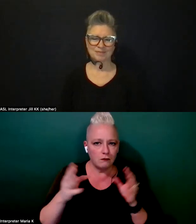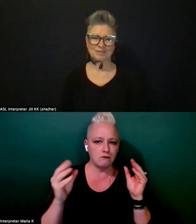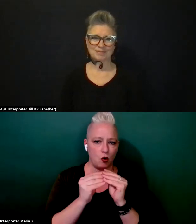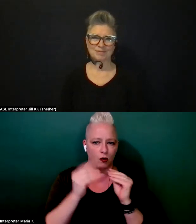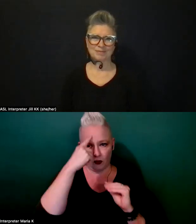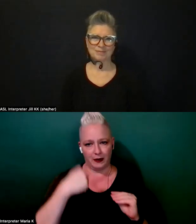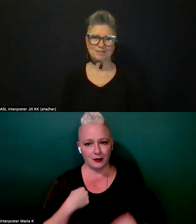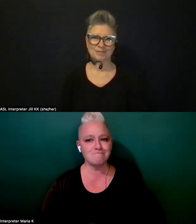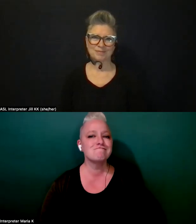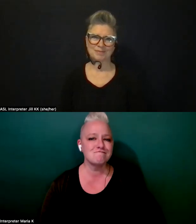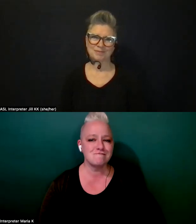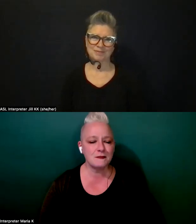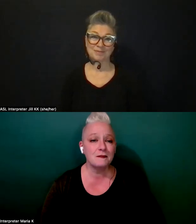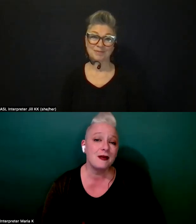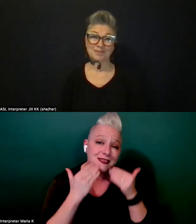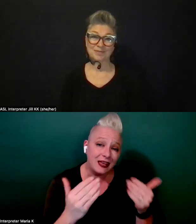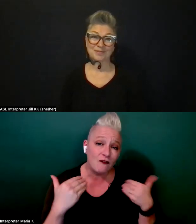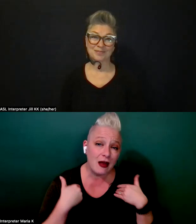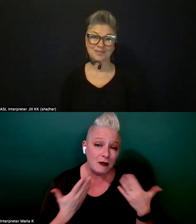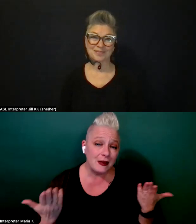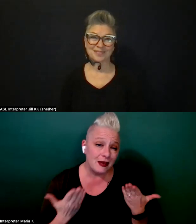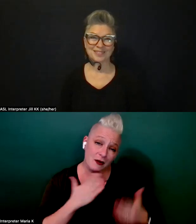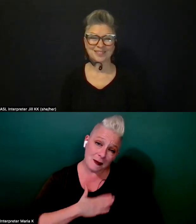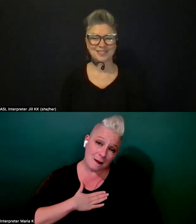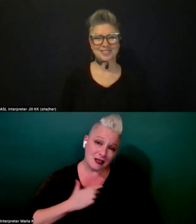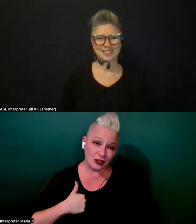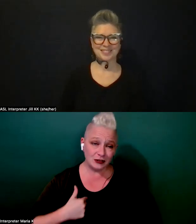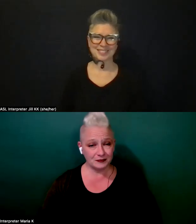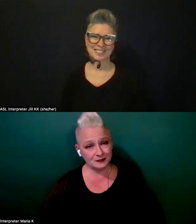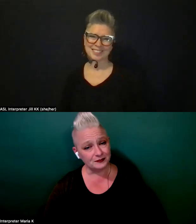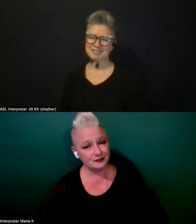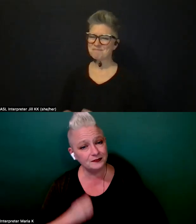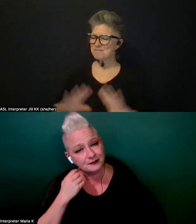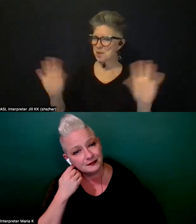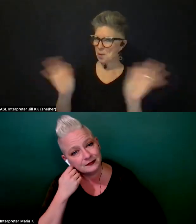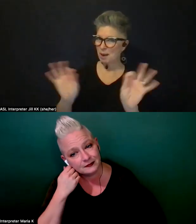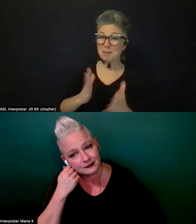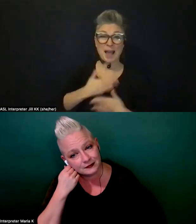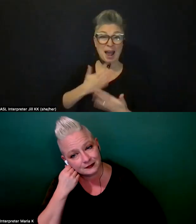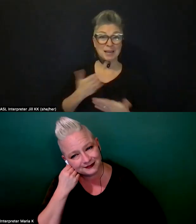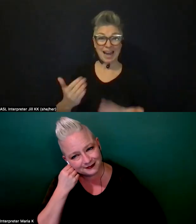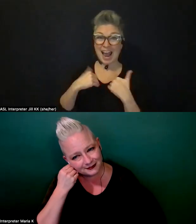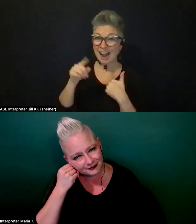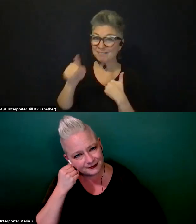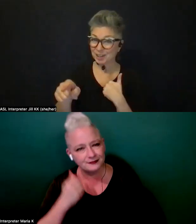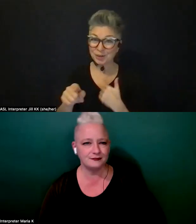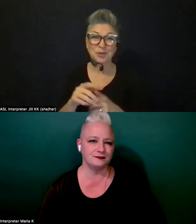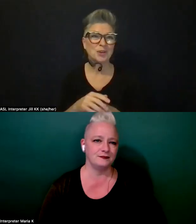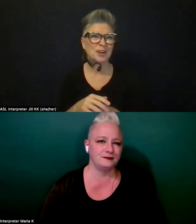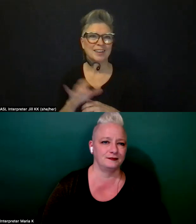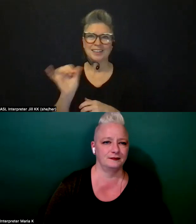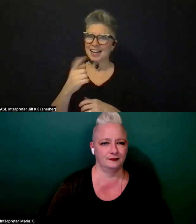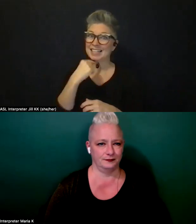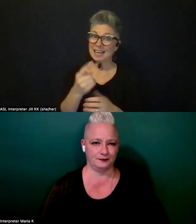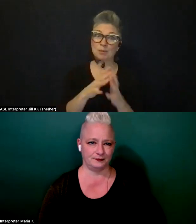for me. But thank you so much for having me. A pleasure. No problem. I'm happy to have you tonight. I'm like so busy with